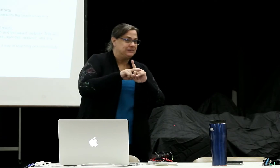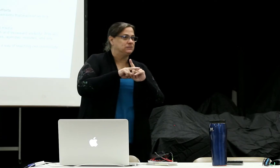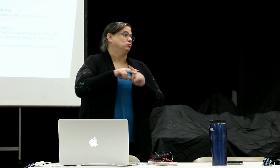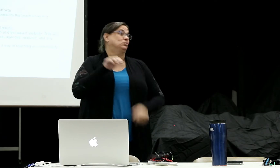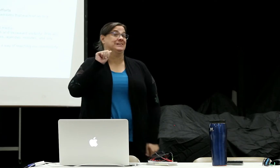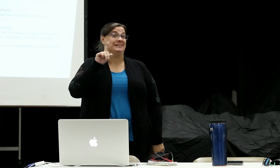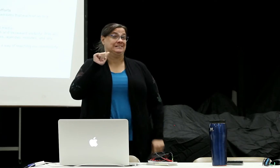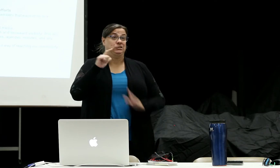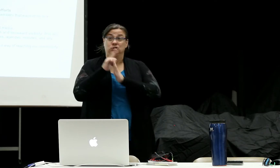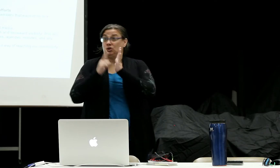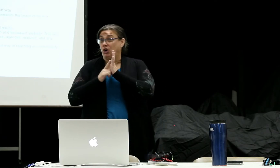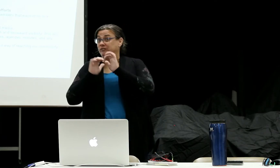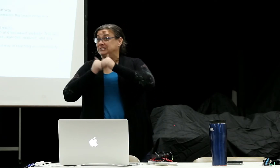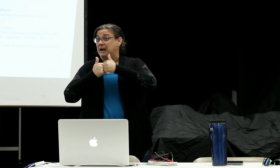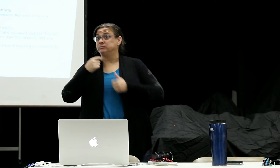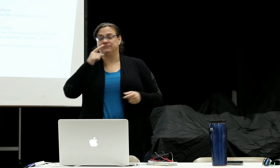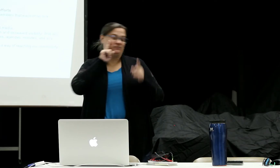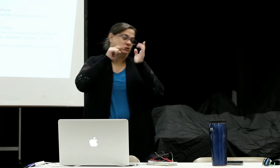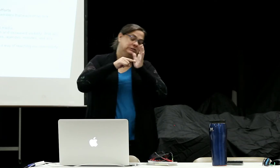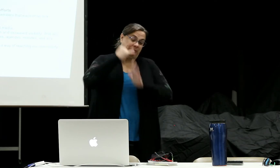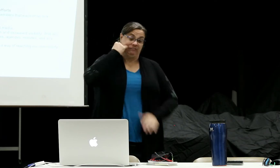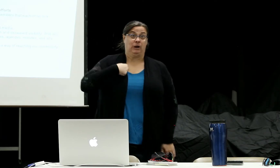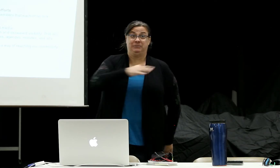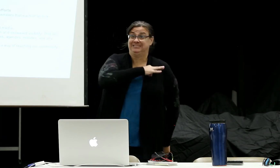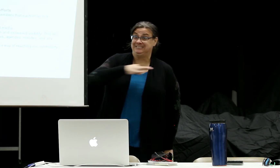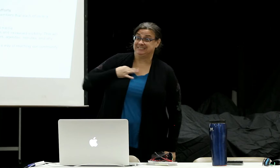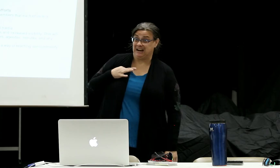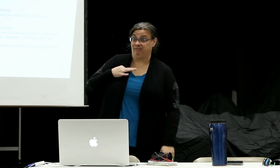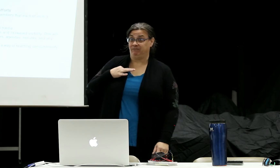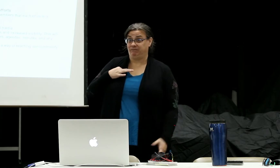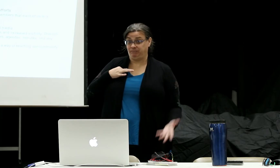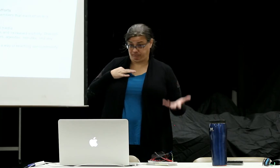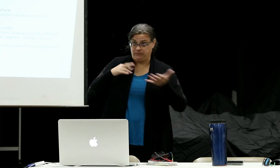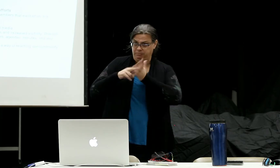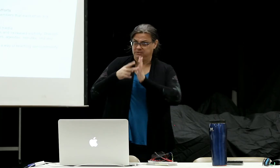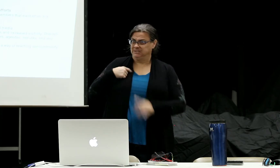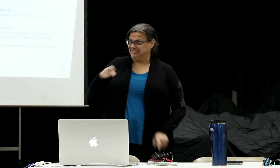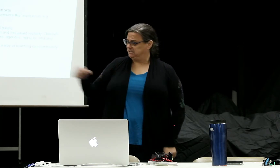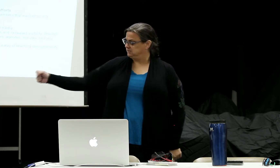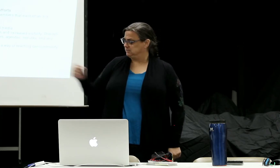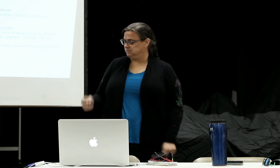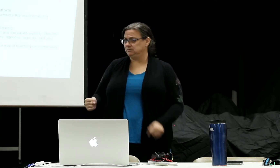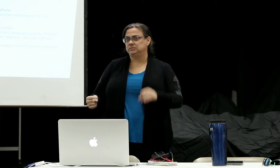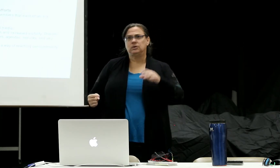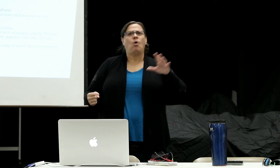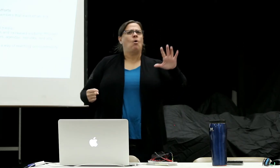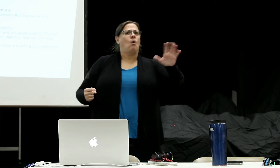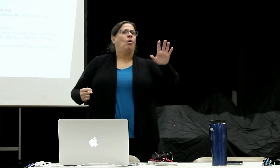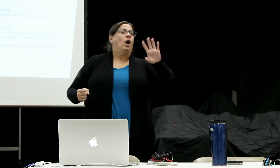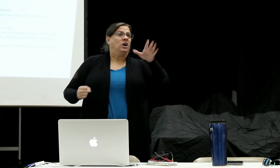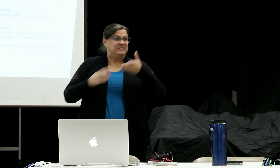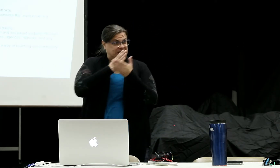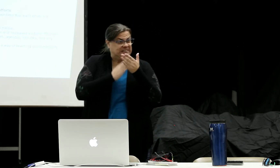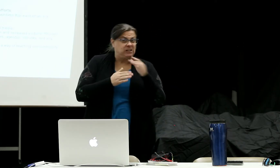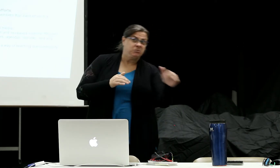interpreters, when it is good, how it applies to the ADA, and me as staff even. I need